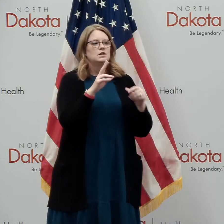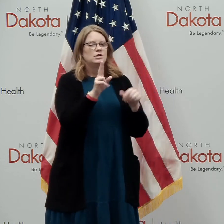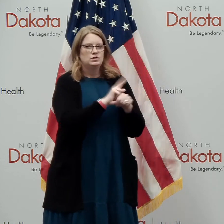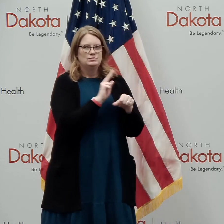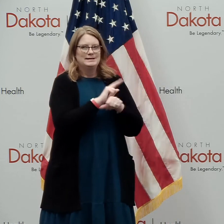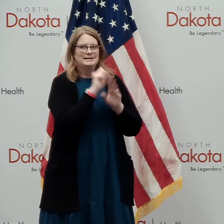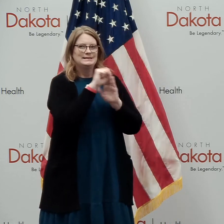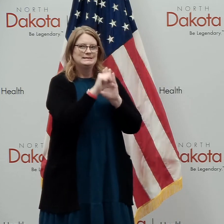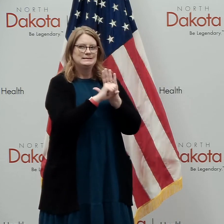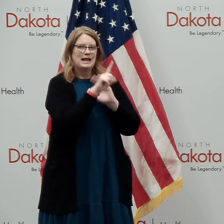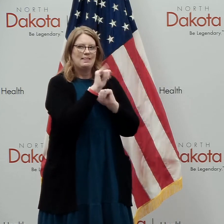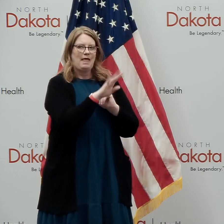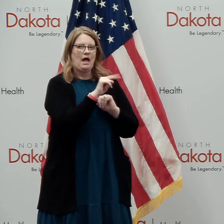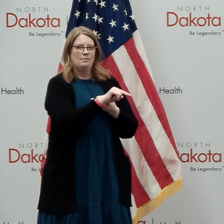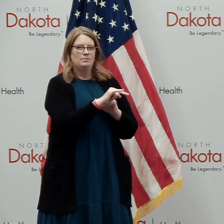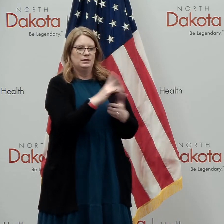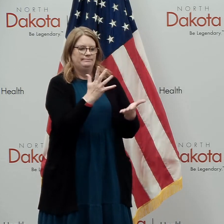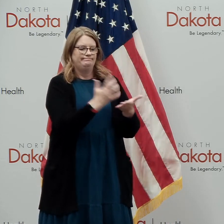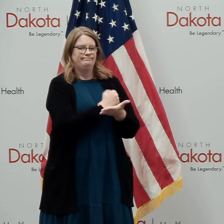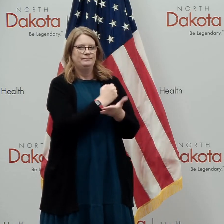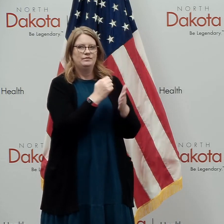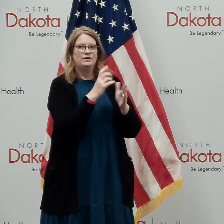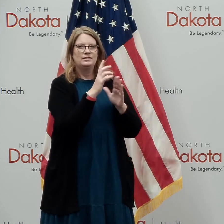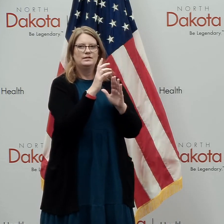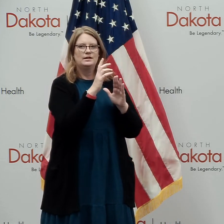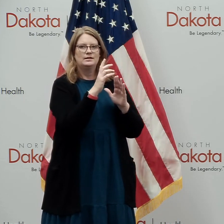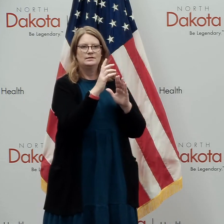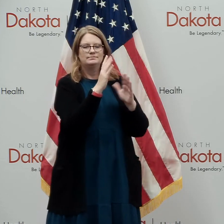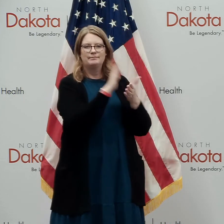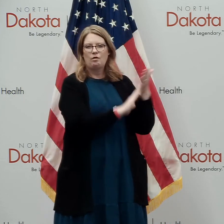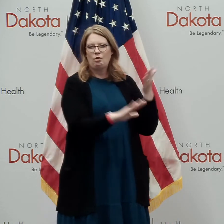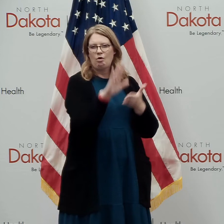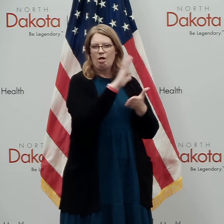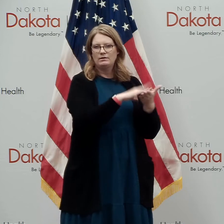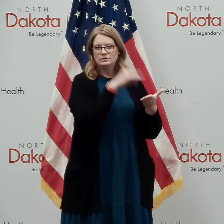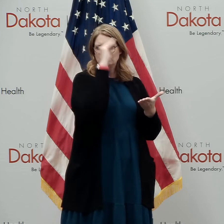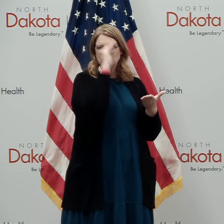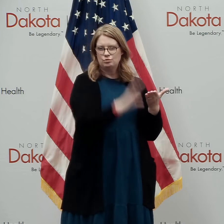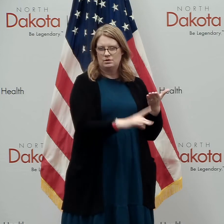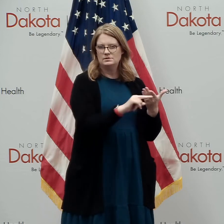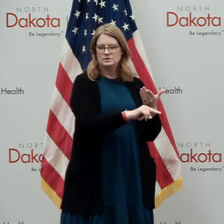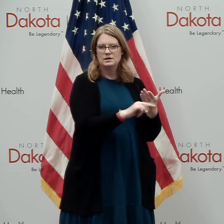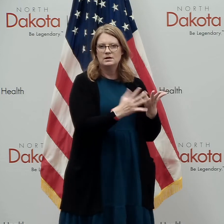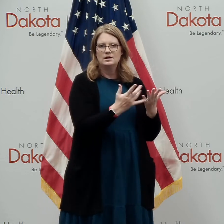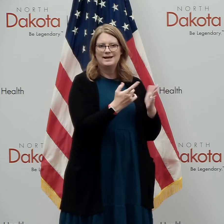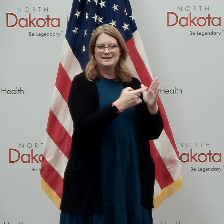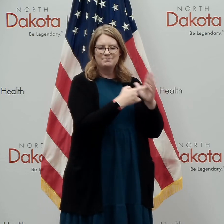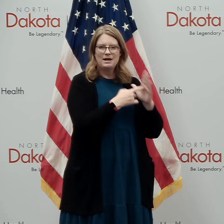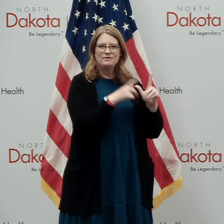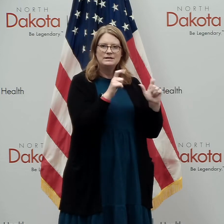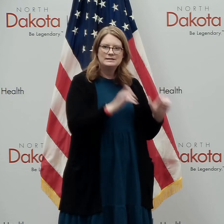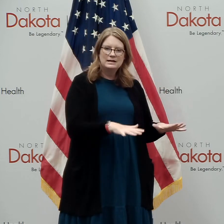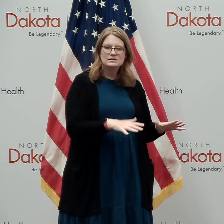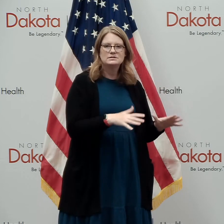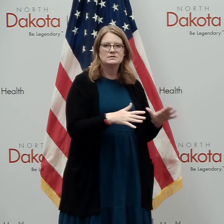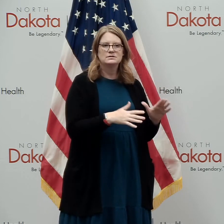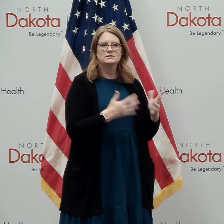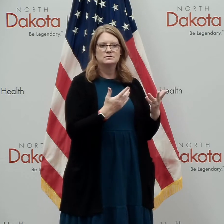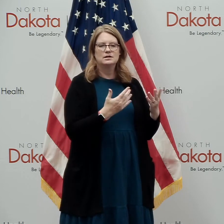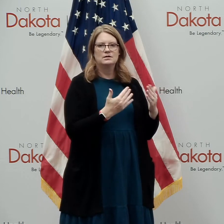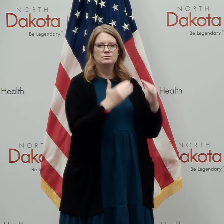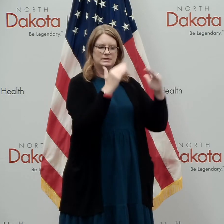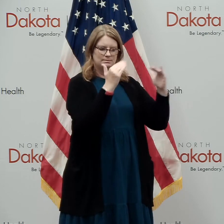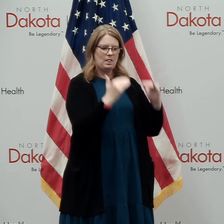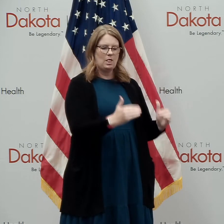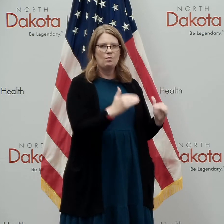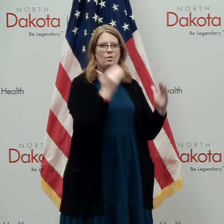for the higher education return, and our demand for those tests, execution against those tests, was below what